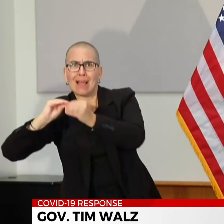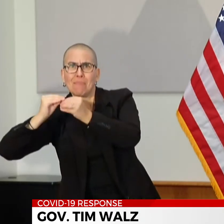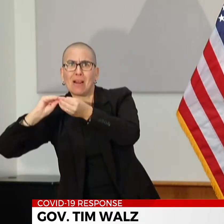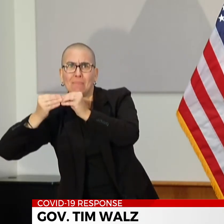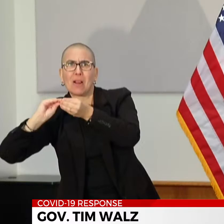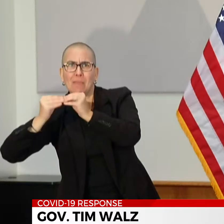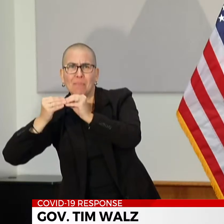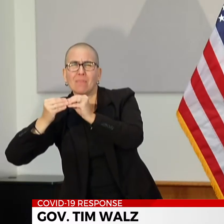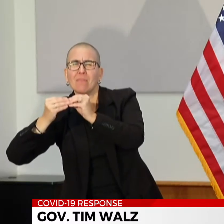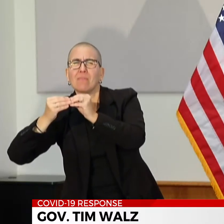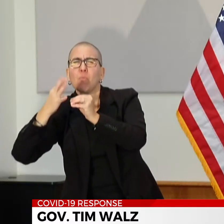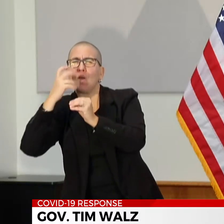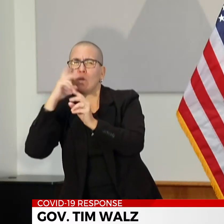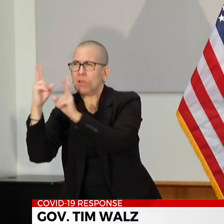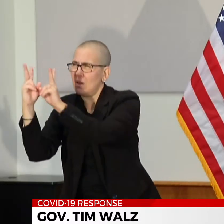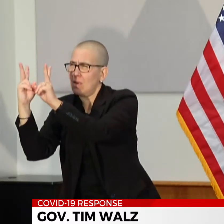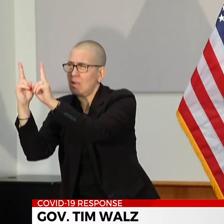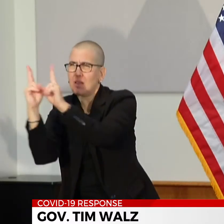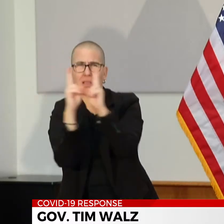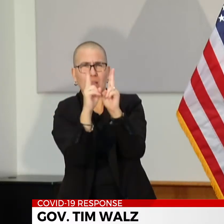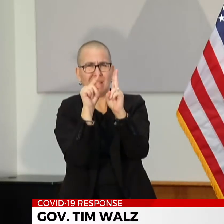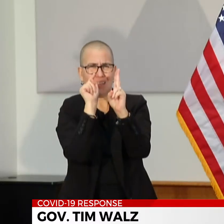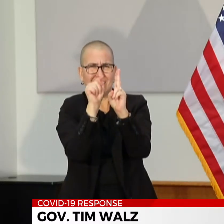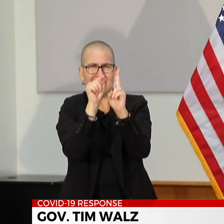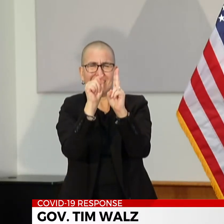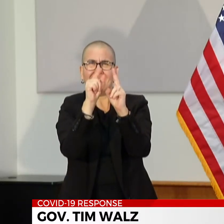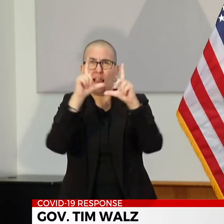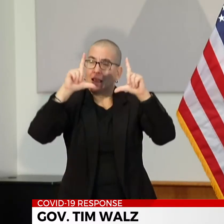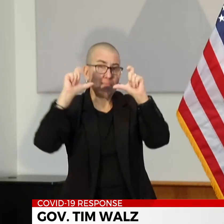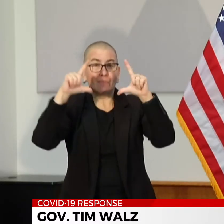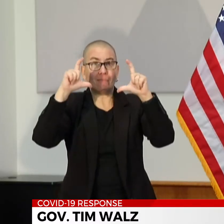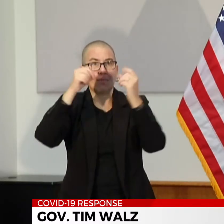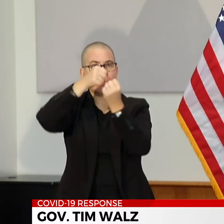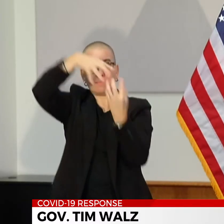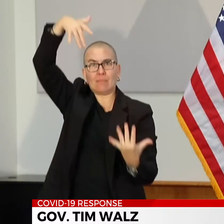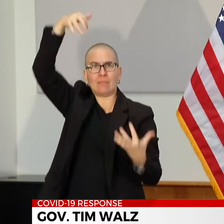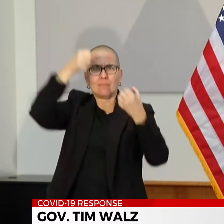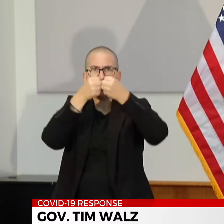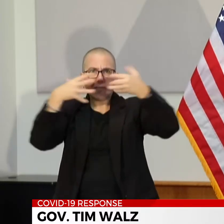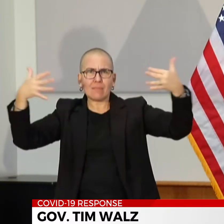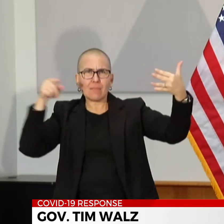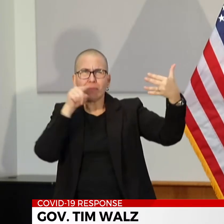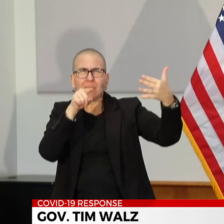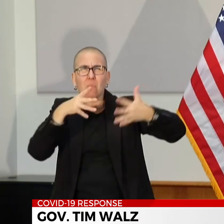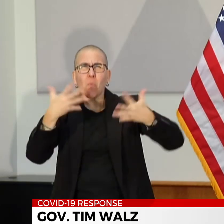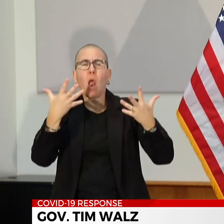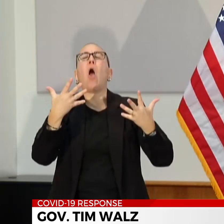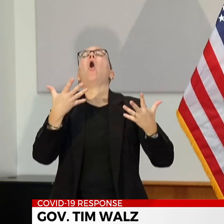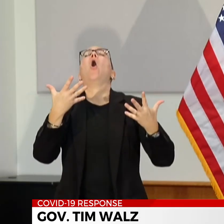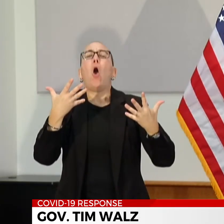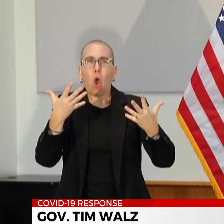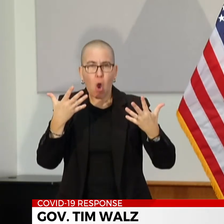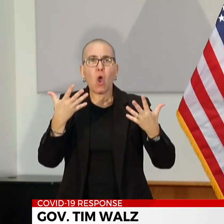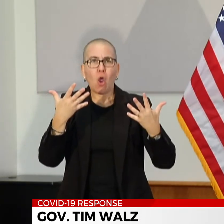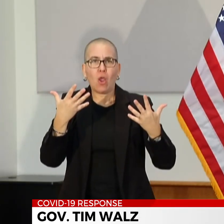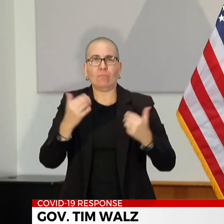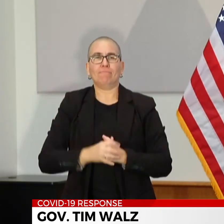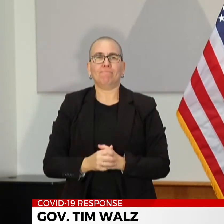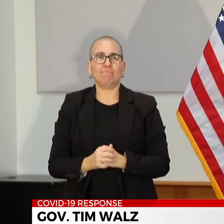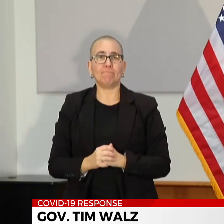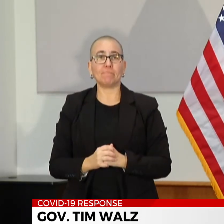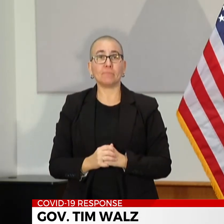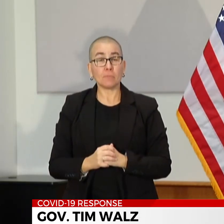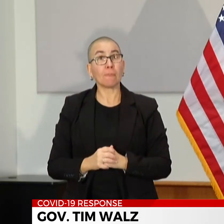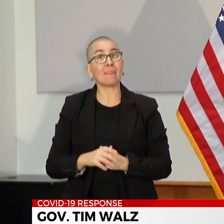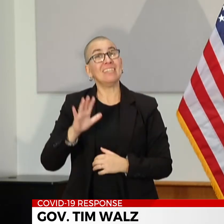or snapshot in time does not give you the broader picture, but it is very I think